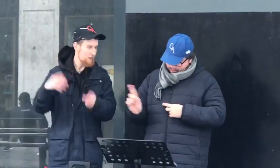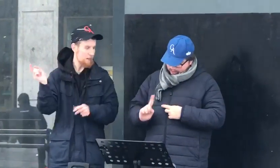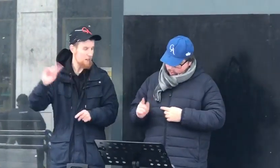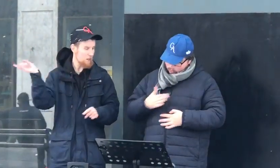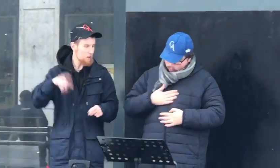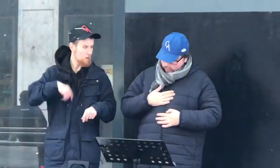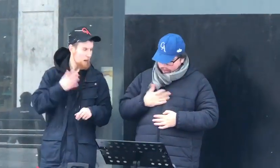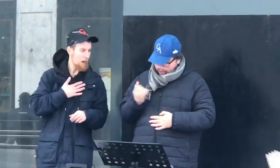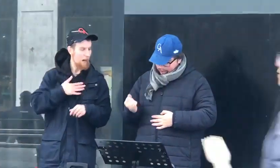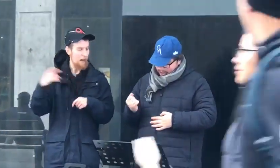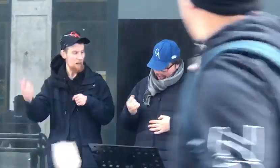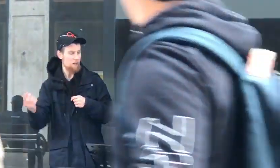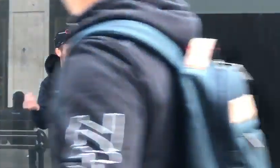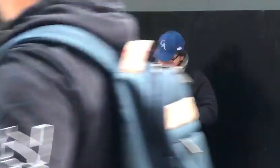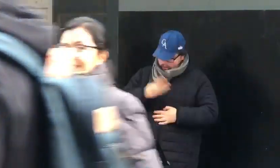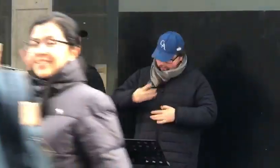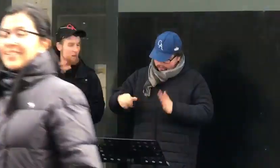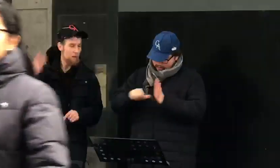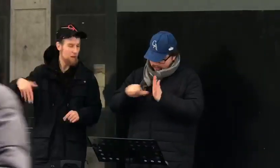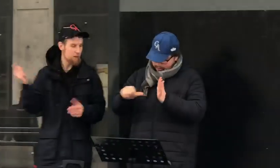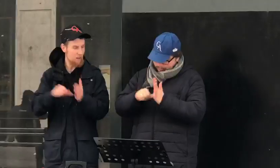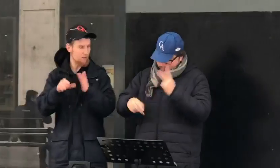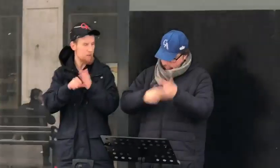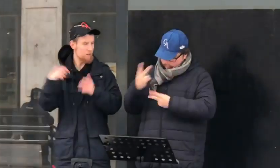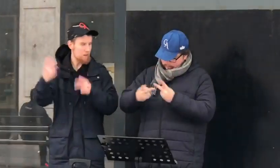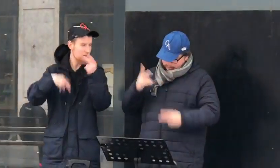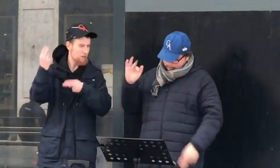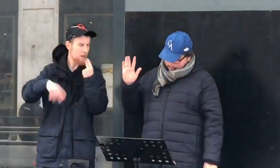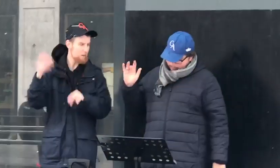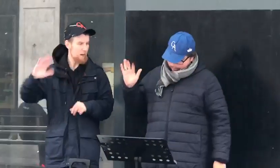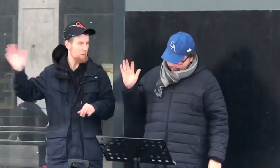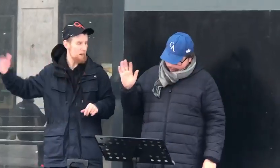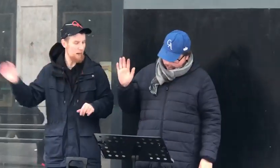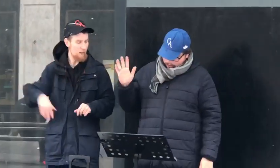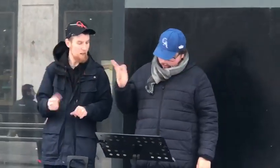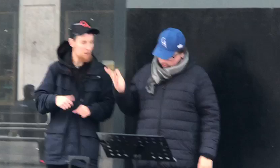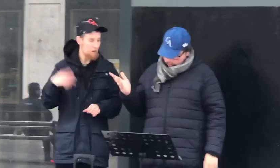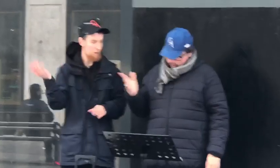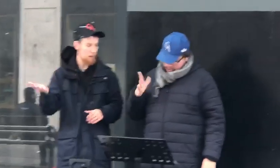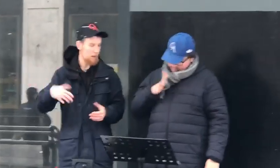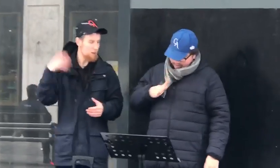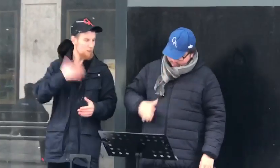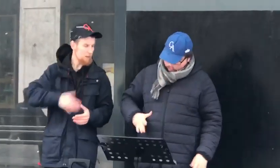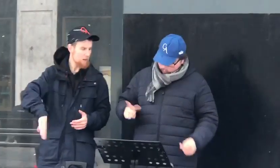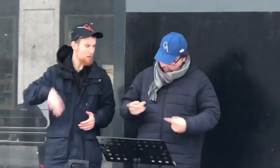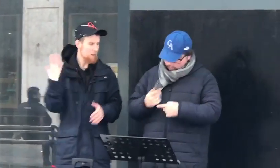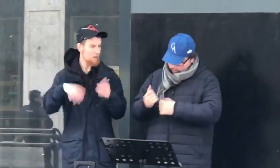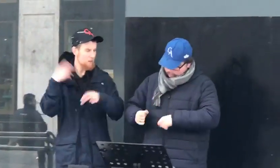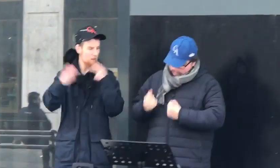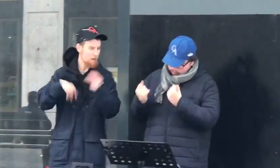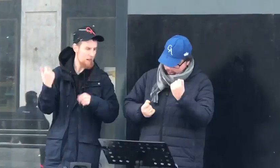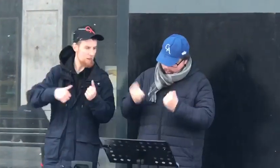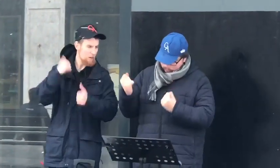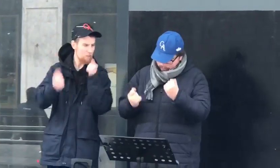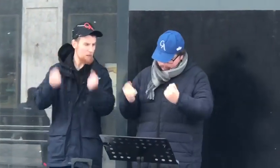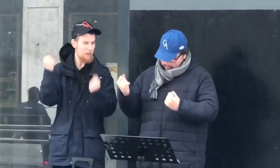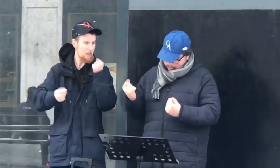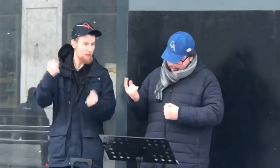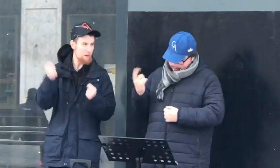Say, oops, la, la, la, la, la, singing, ba, ba, ba. Hold up, if you wanna go and take a ride with me, better hit